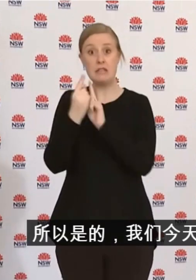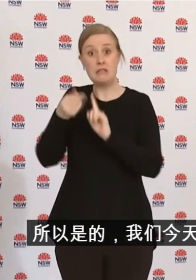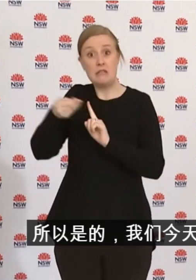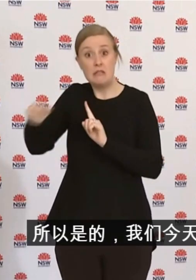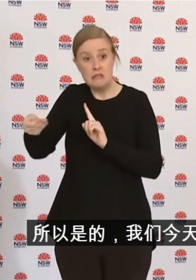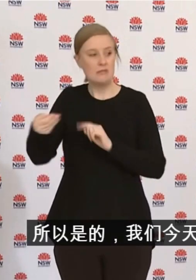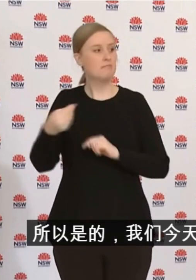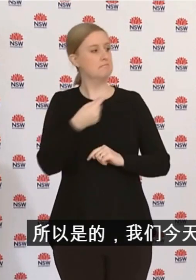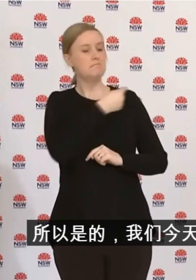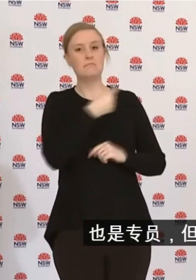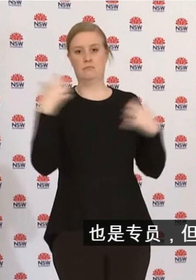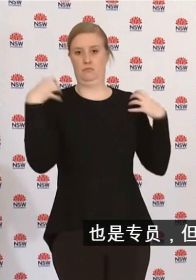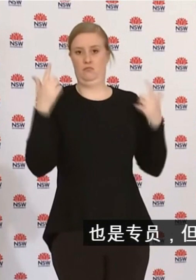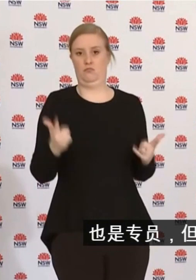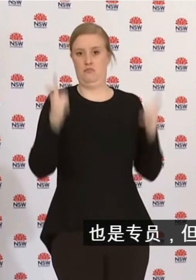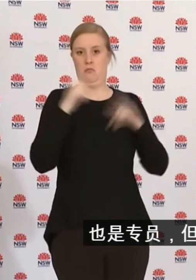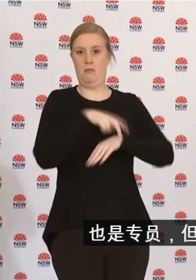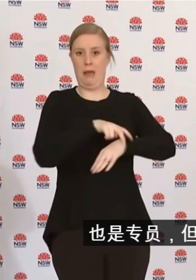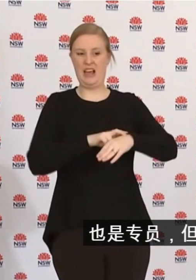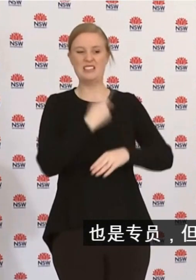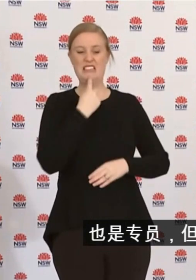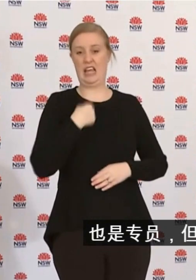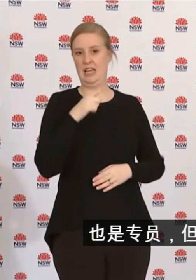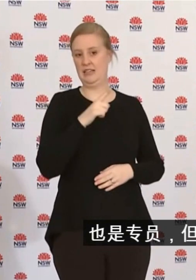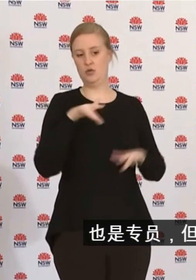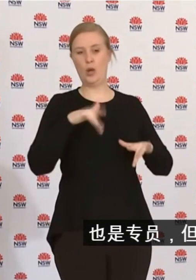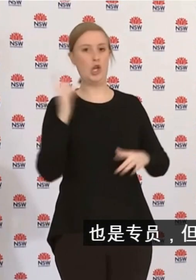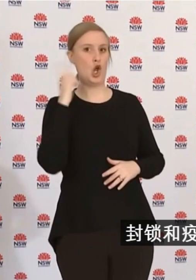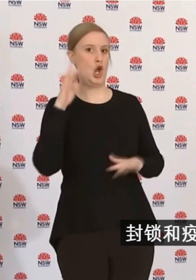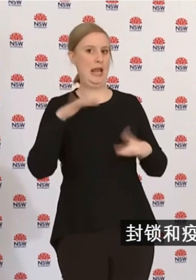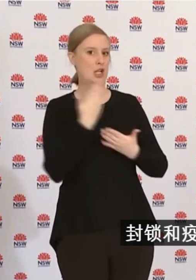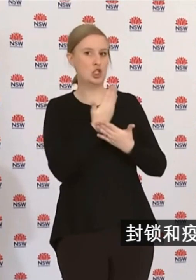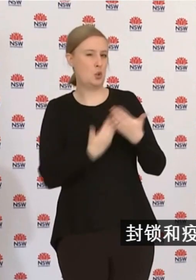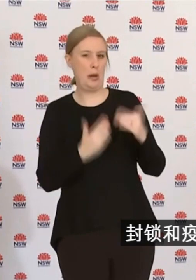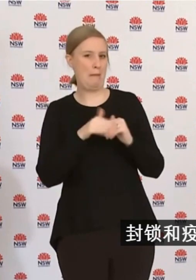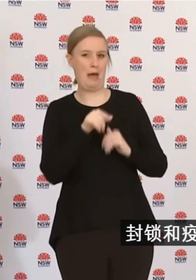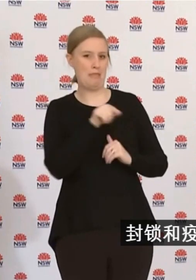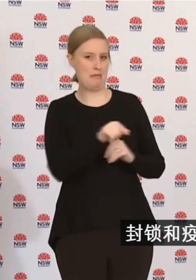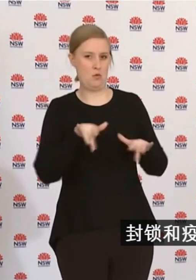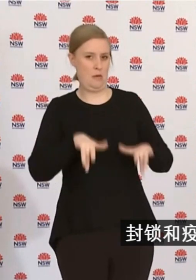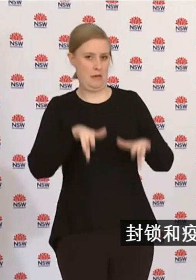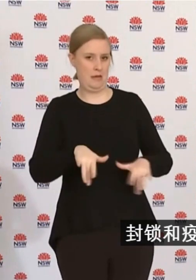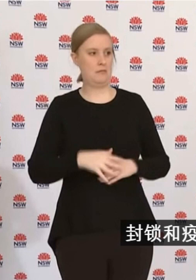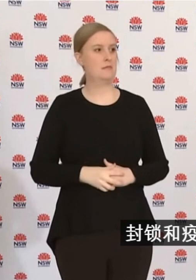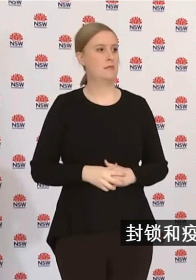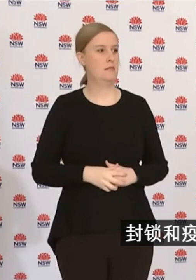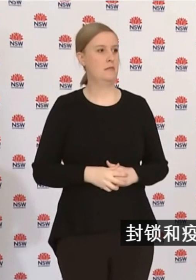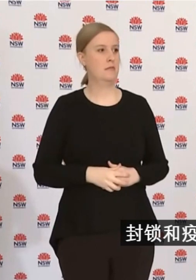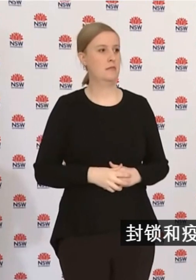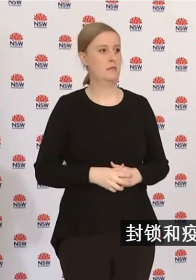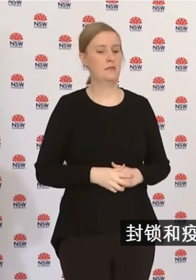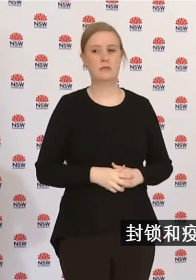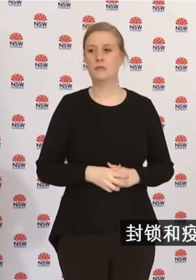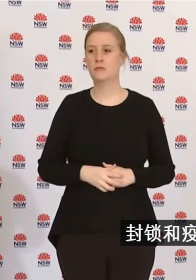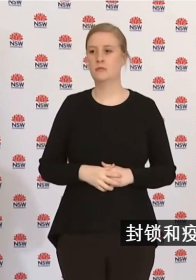land in Sydney today, and this might be one for the Deputy Commissioner as well, but I just wanted to ask, they're protesting both the lockdown and the vaccines. What are your thoughts